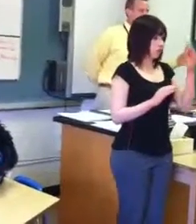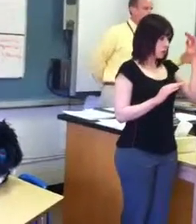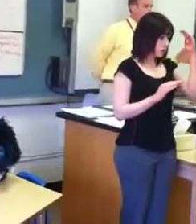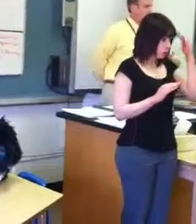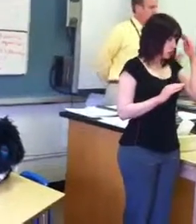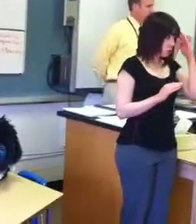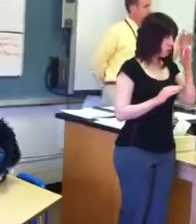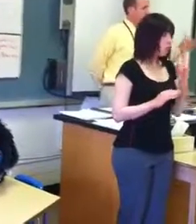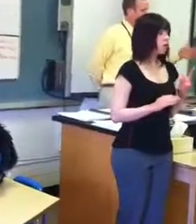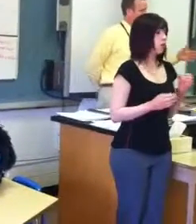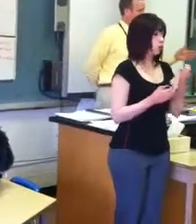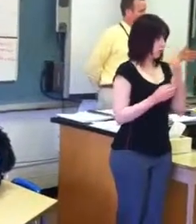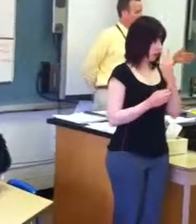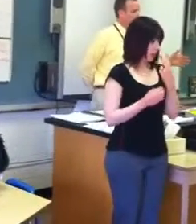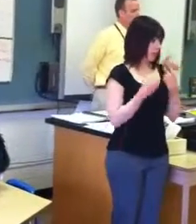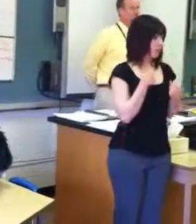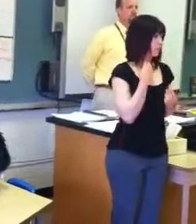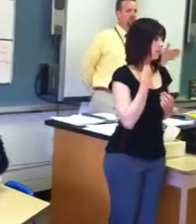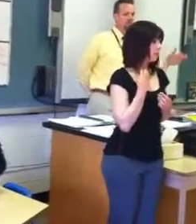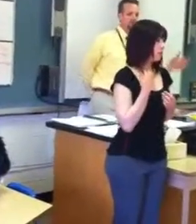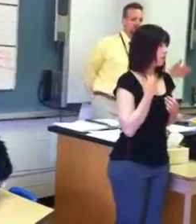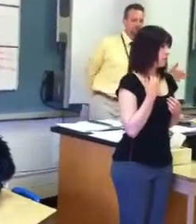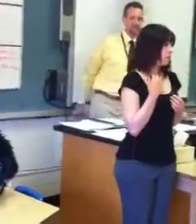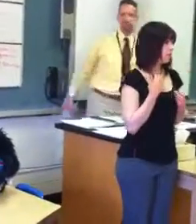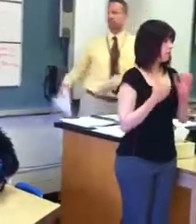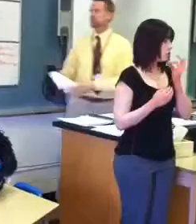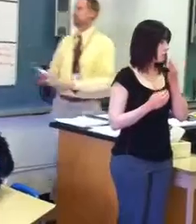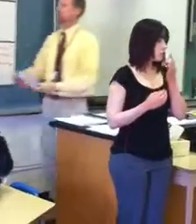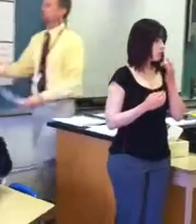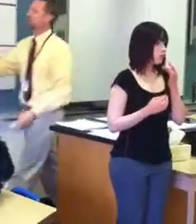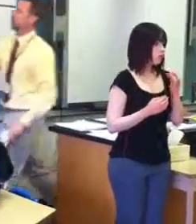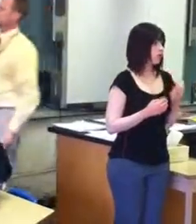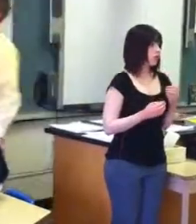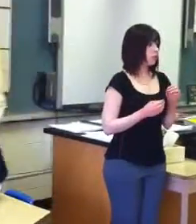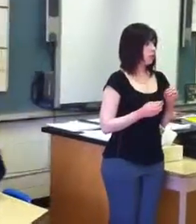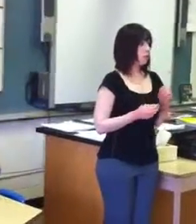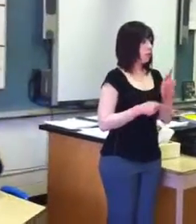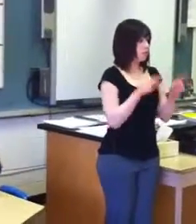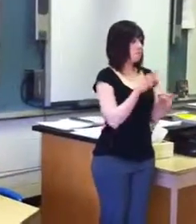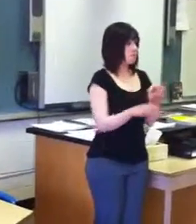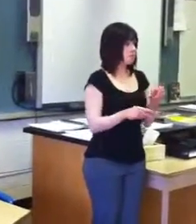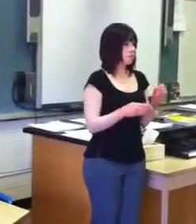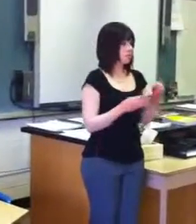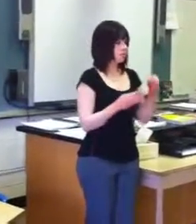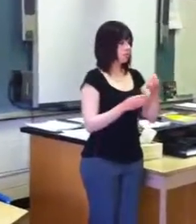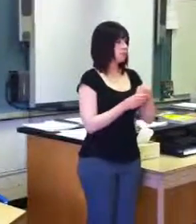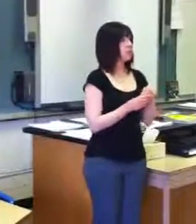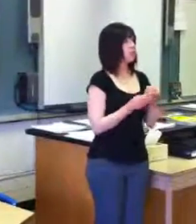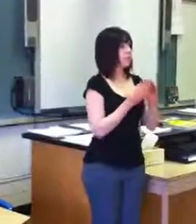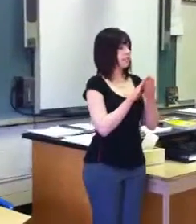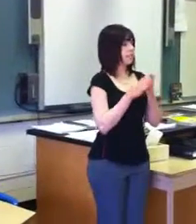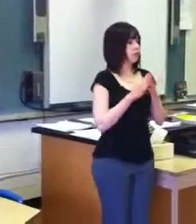blind, so time has passed. Soon everyone found out he was blind. That's the next one. I just didn't write soon. I just wrote it